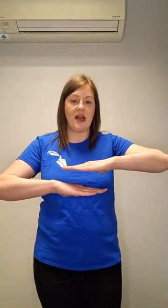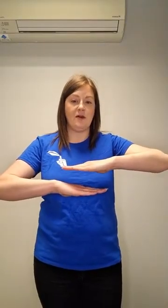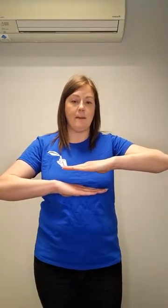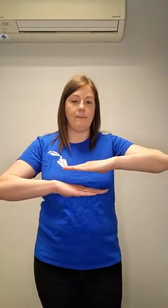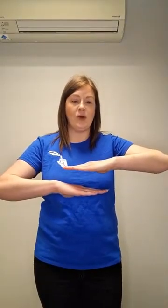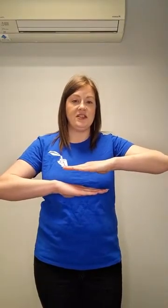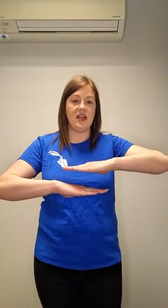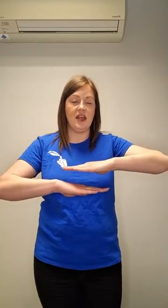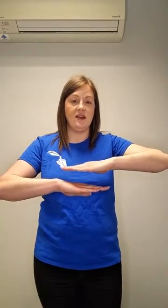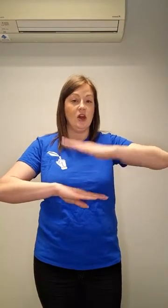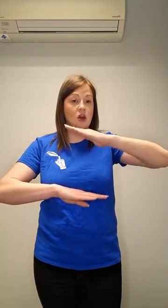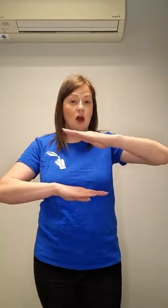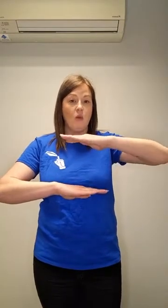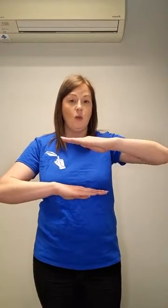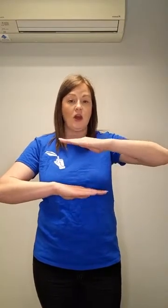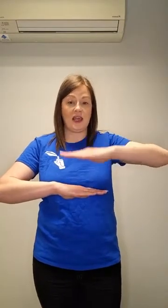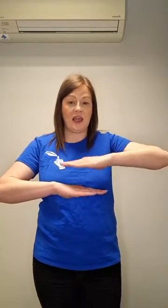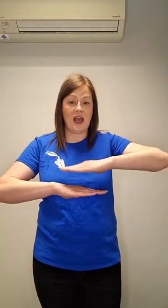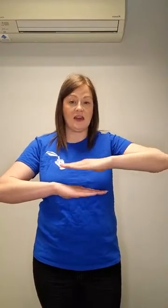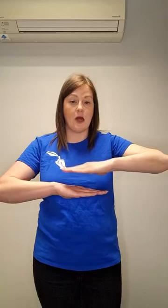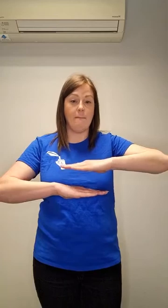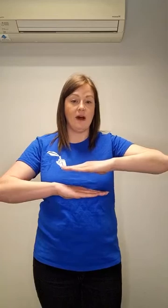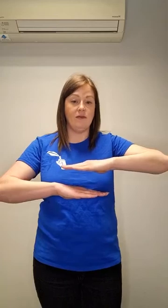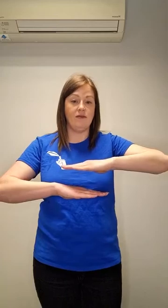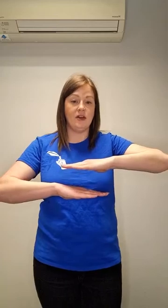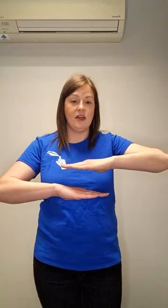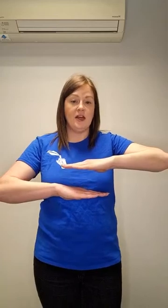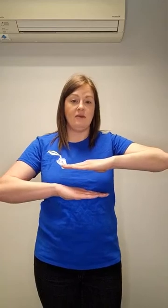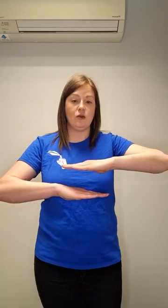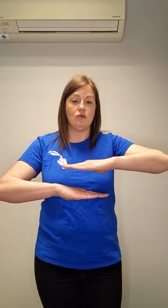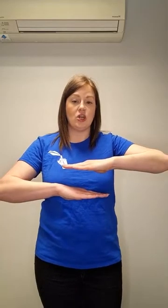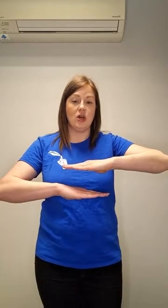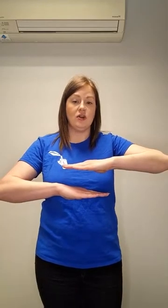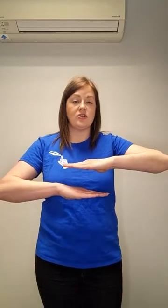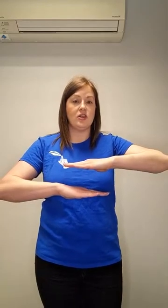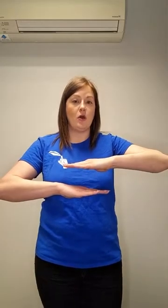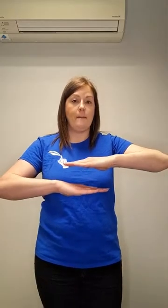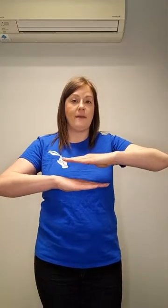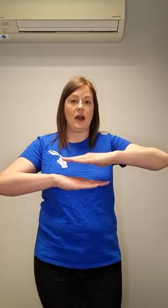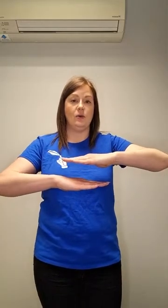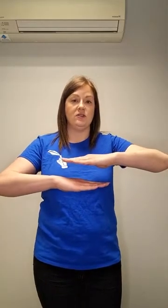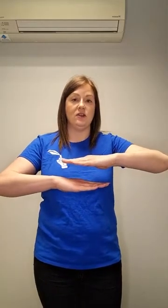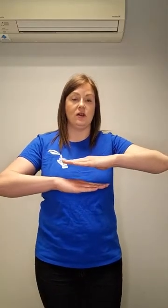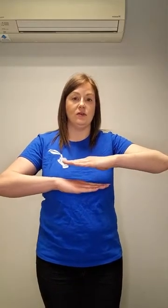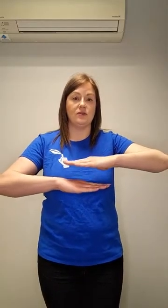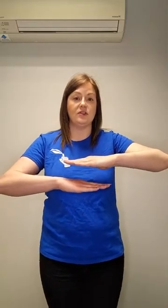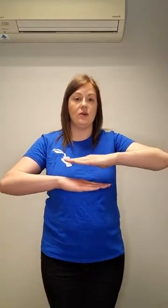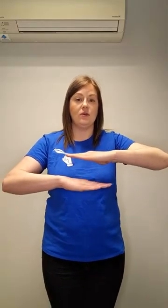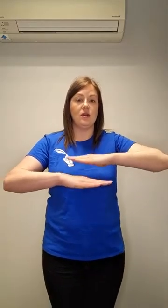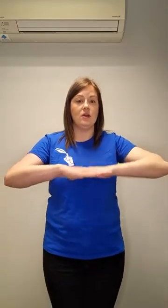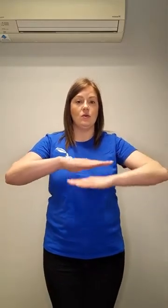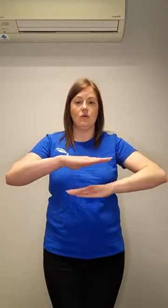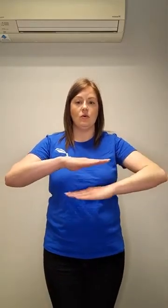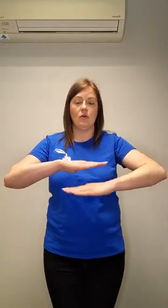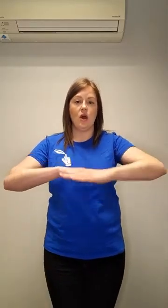down, pointing in, our working hand above, make alternate slow backwards circles. So